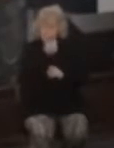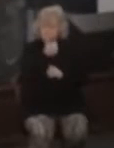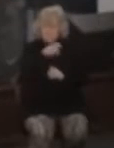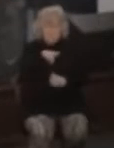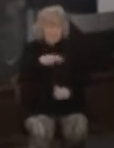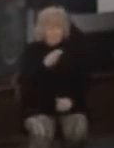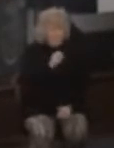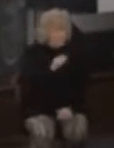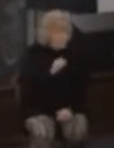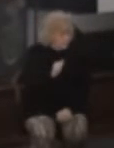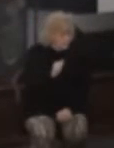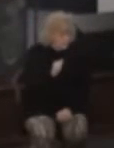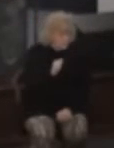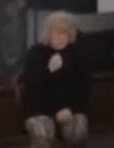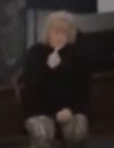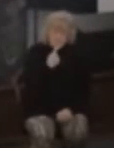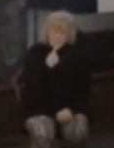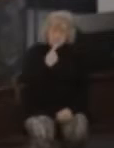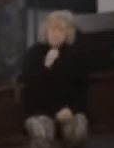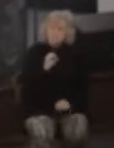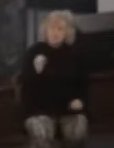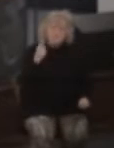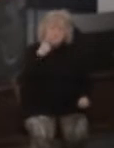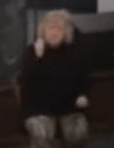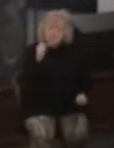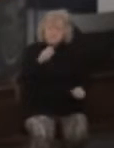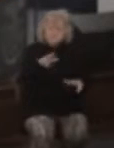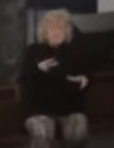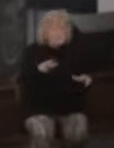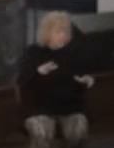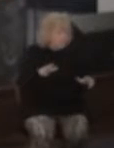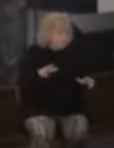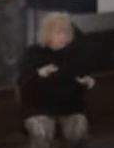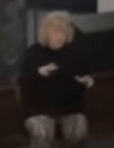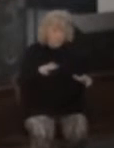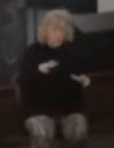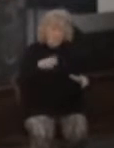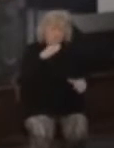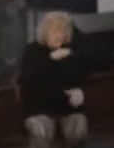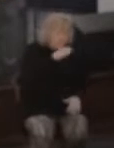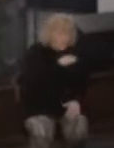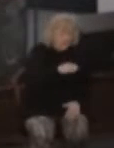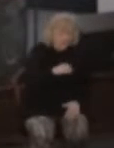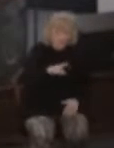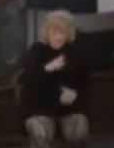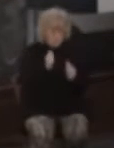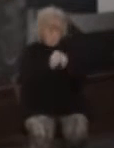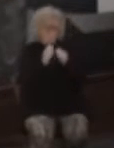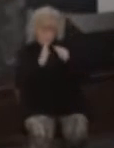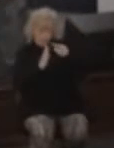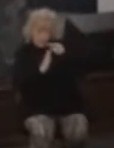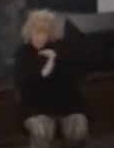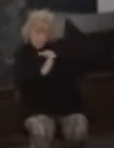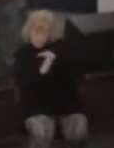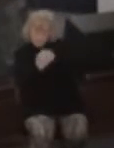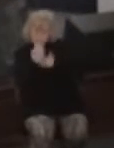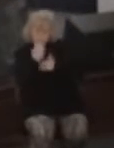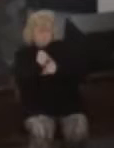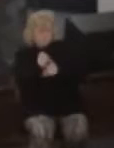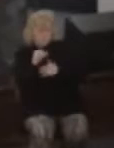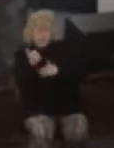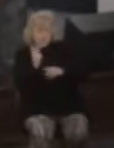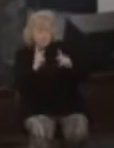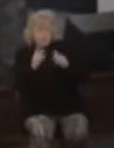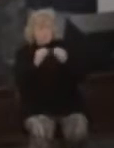verse 3 says, do nothing out of selfish ambition or vain conceit. Rather, in humility, value others